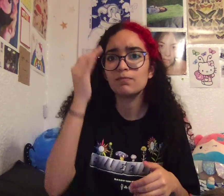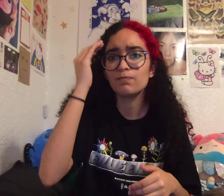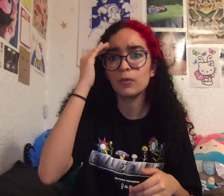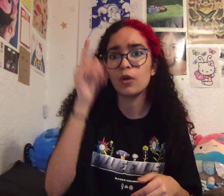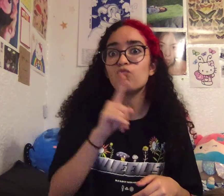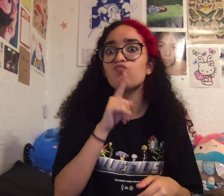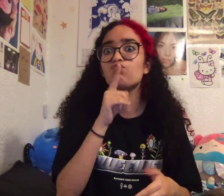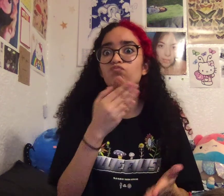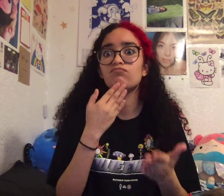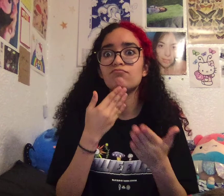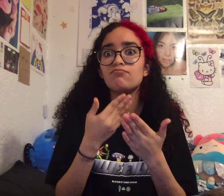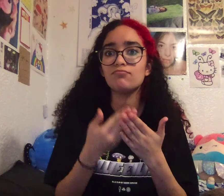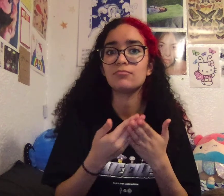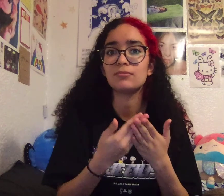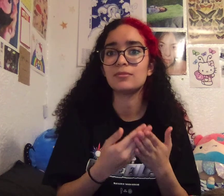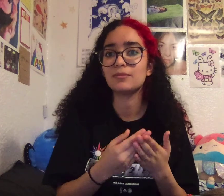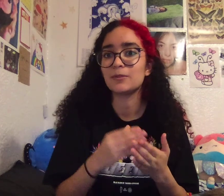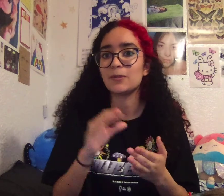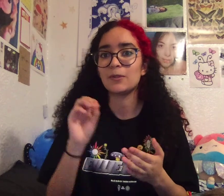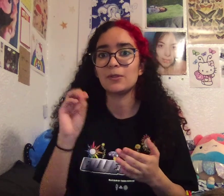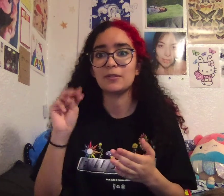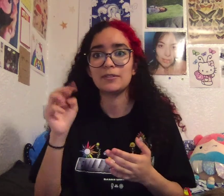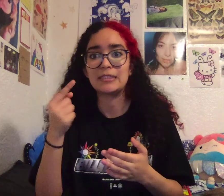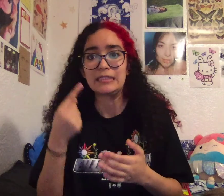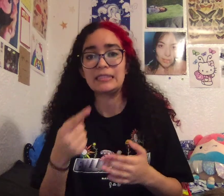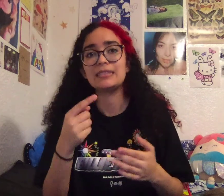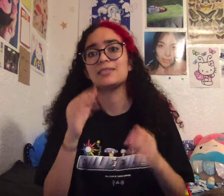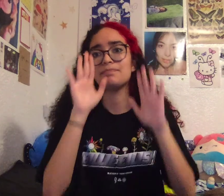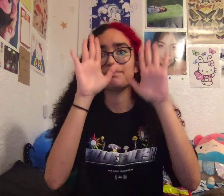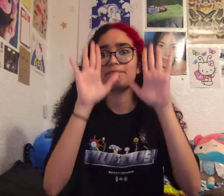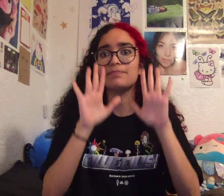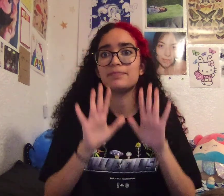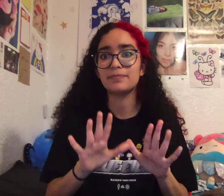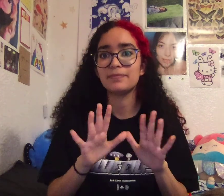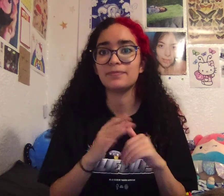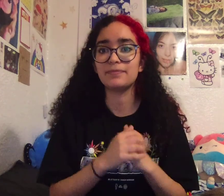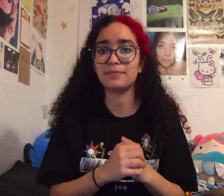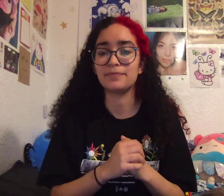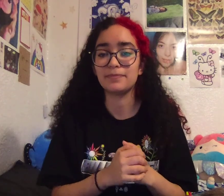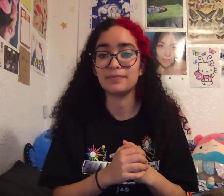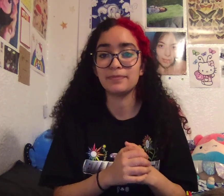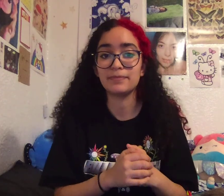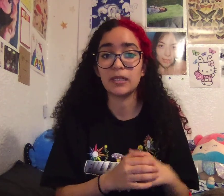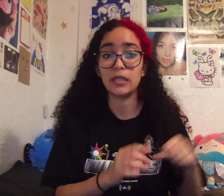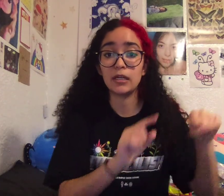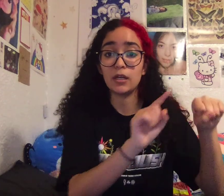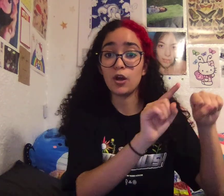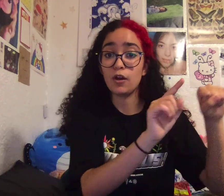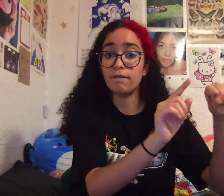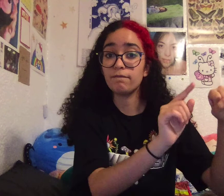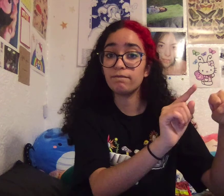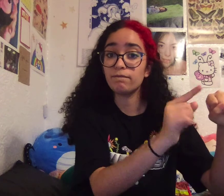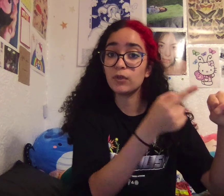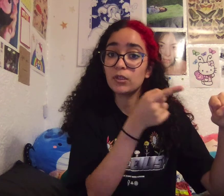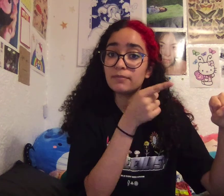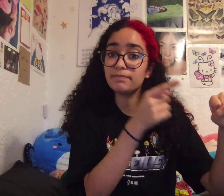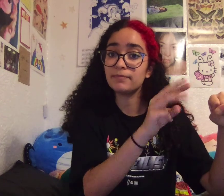well. Oh my goodness, this is going to be awesome. The first planet is Mercury. Mercury is the